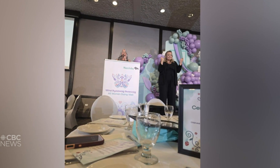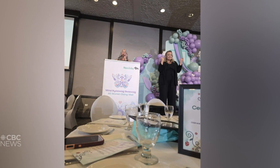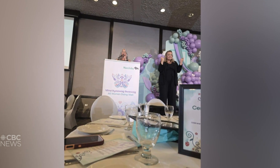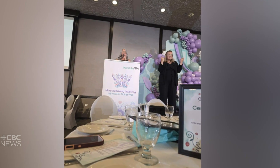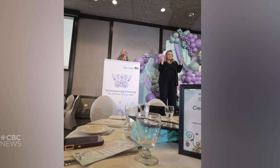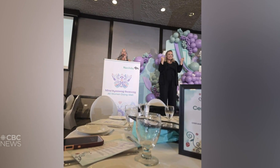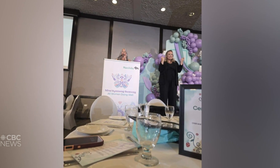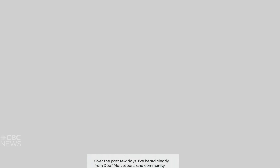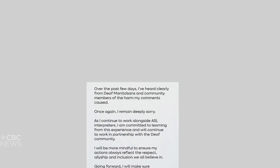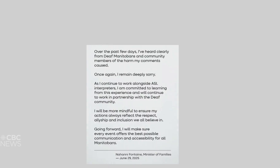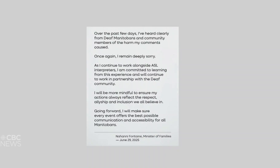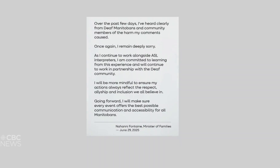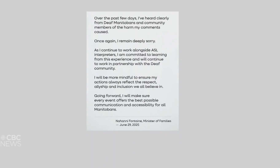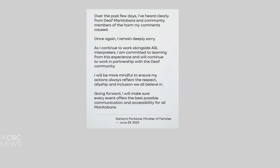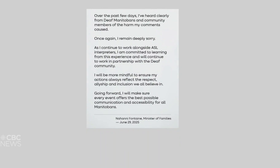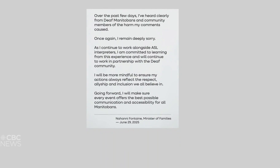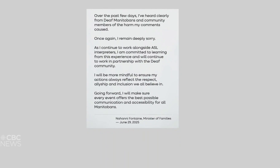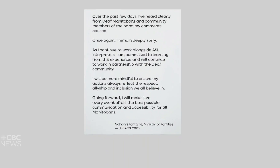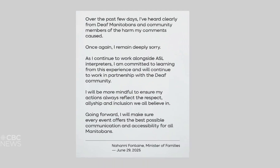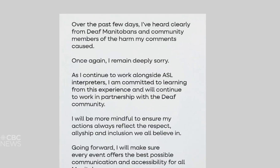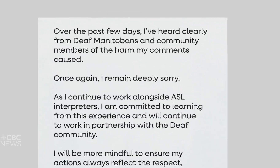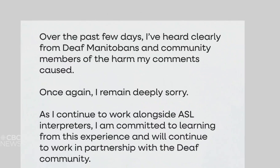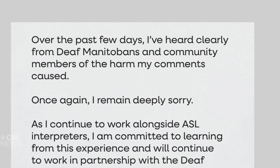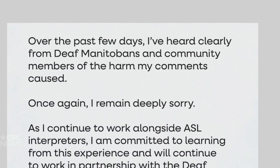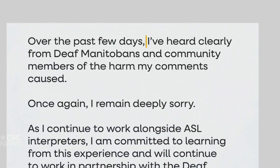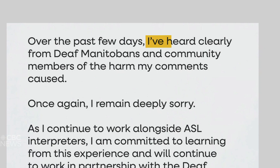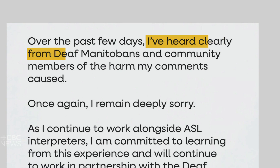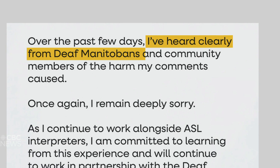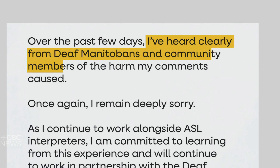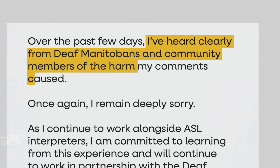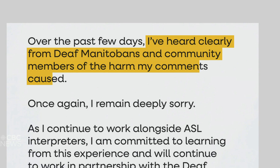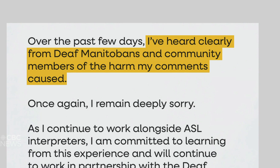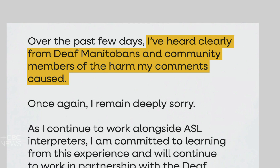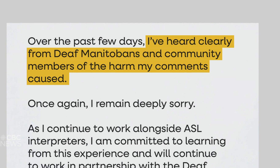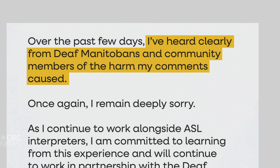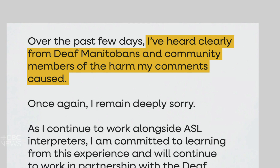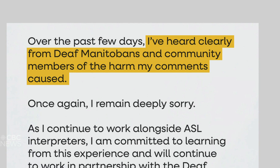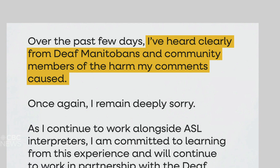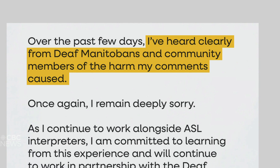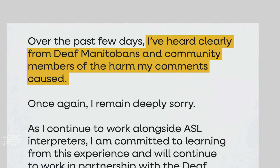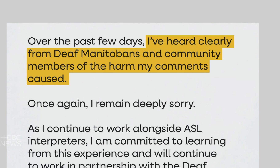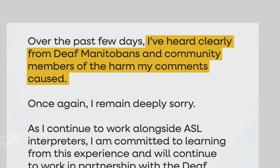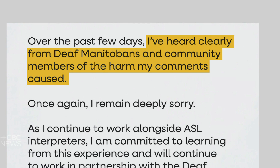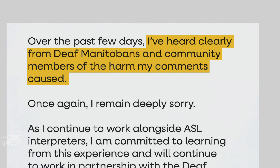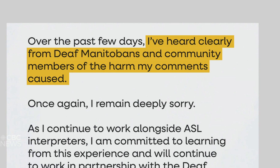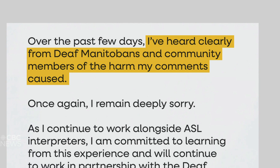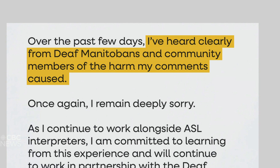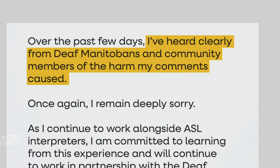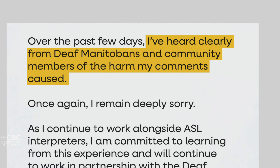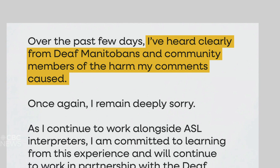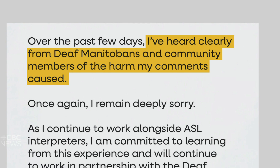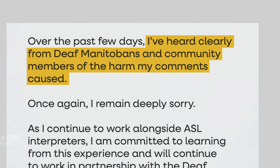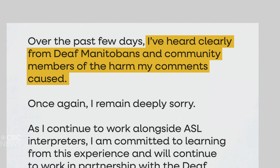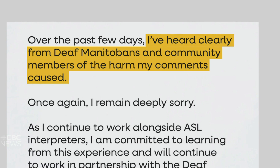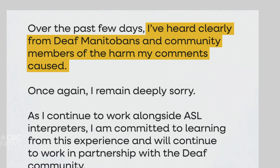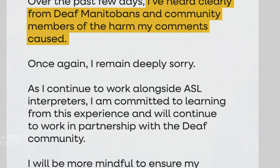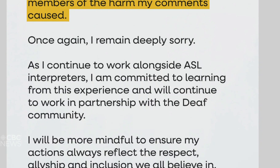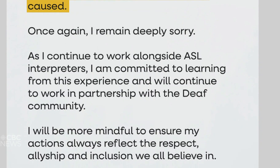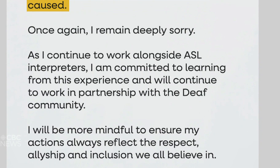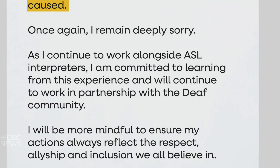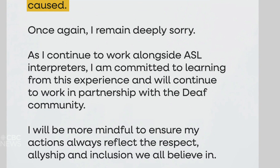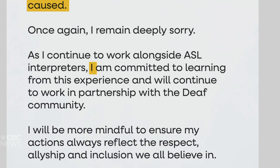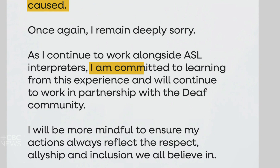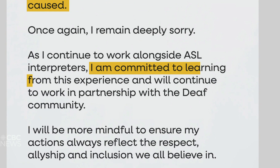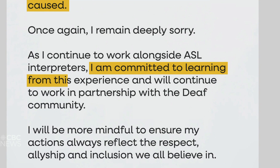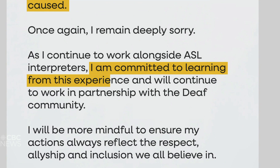a personal apology. In another statement Sunday, she said she's heard from deaf Manitobans and community members about the harm her comments caused,